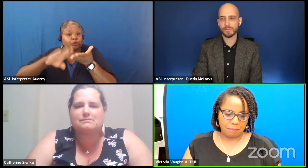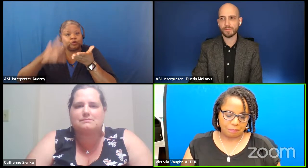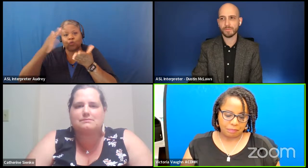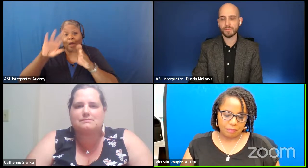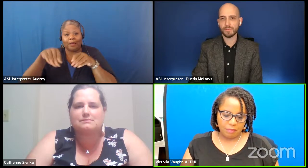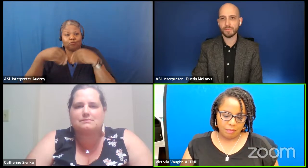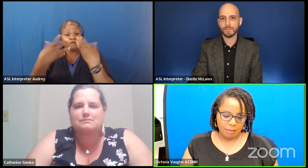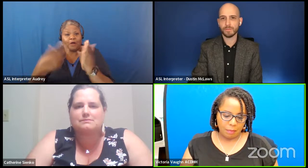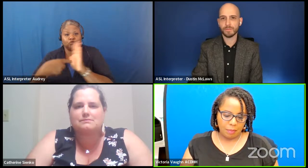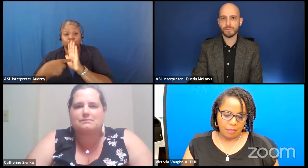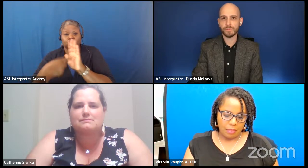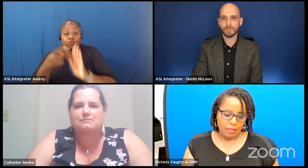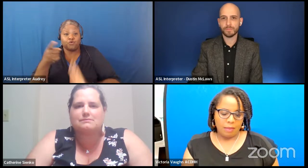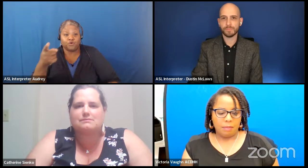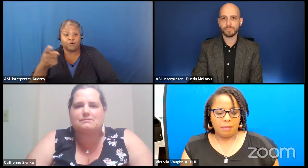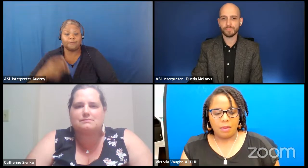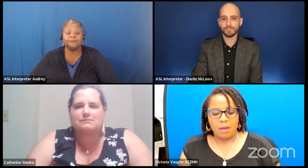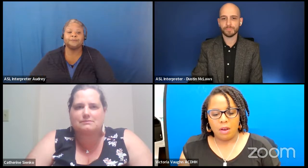to her.